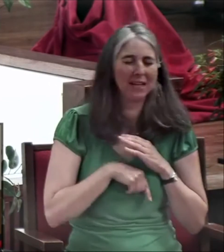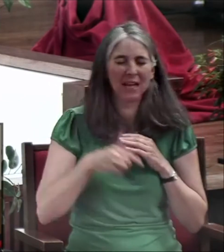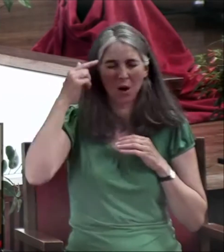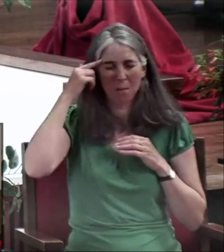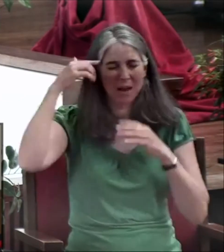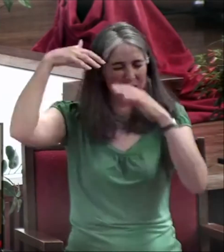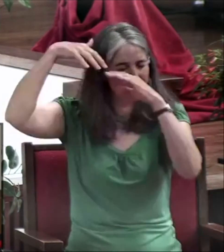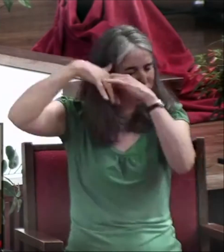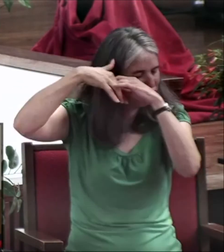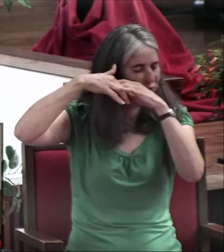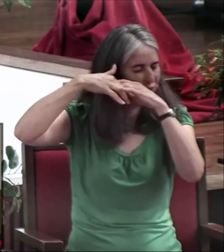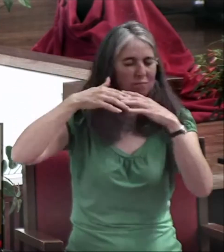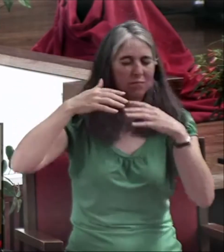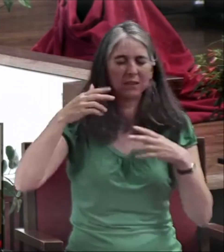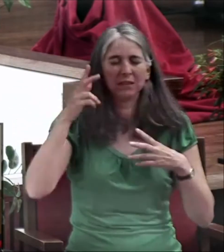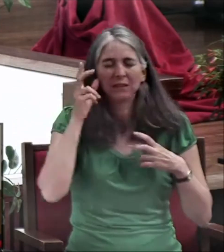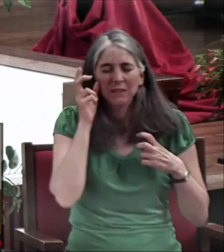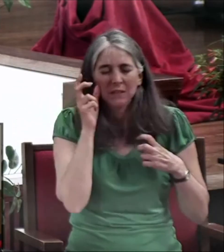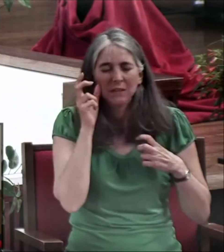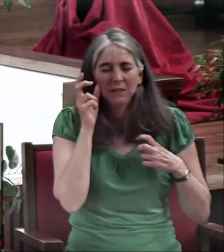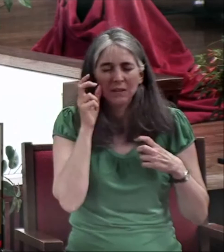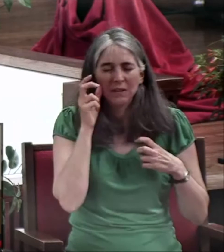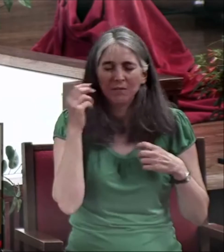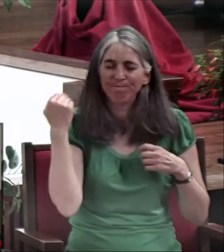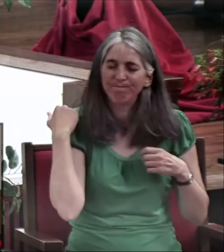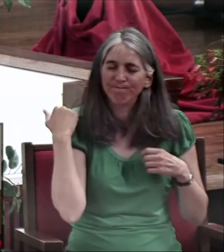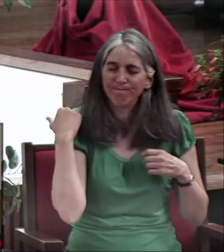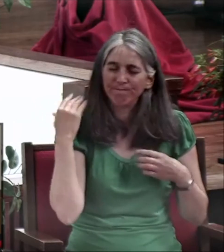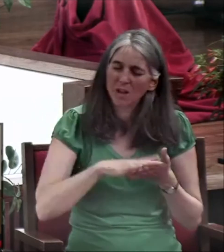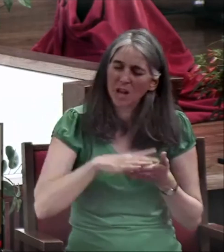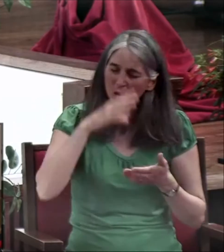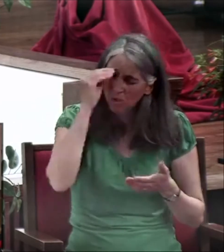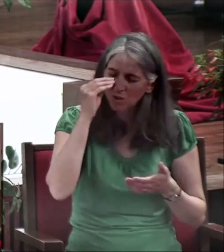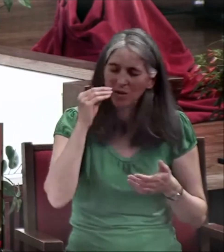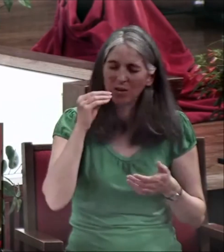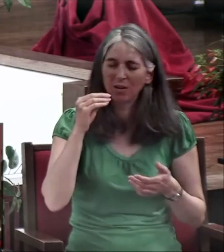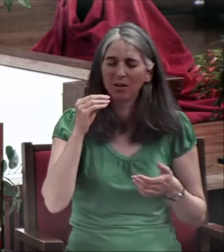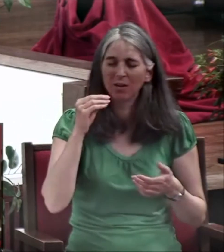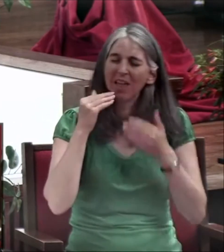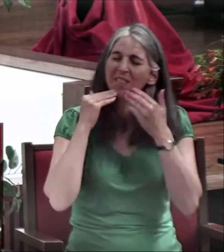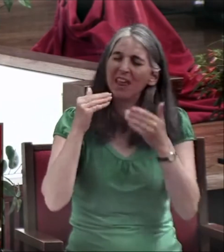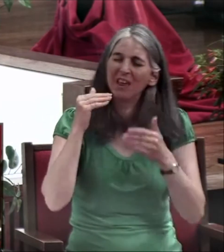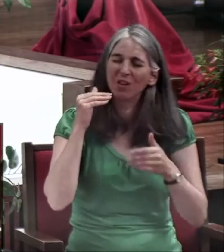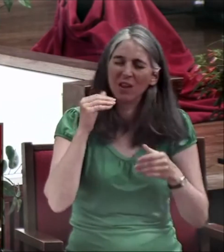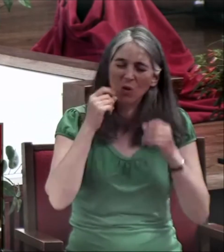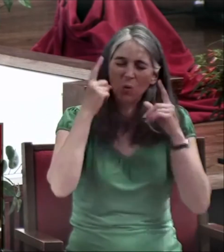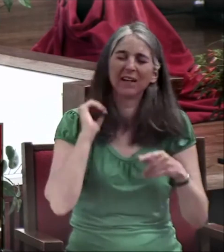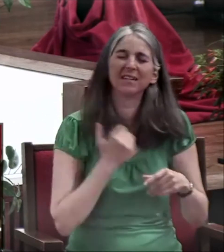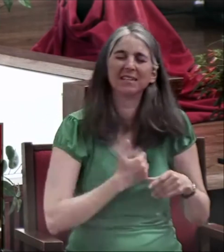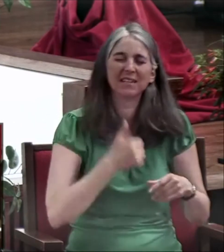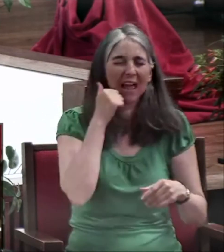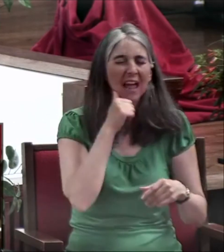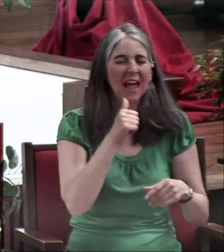minds, and will still keep waking us every Sabbath, every week,